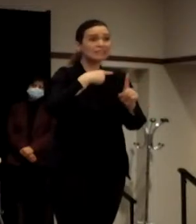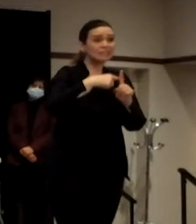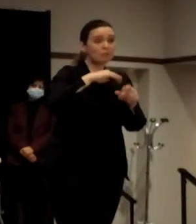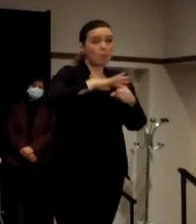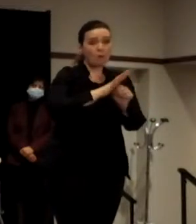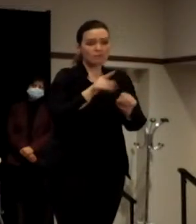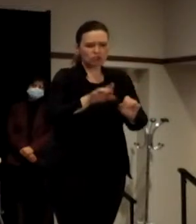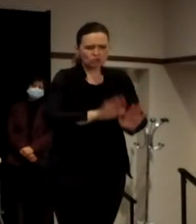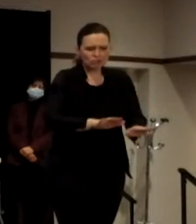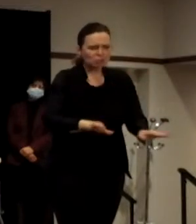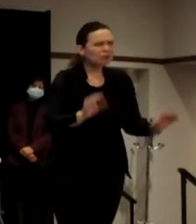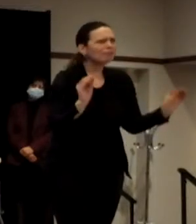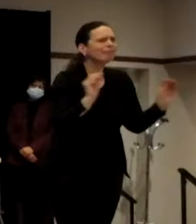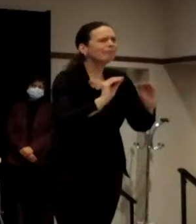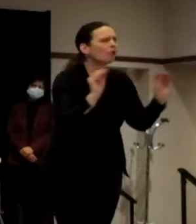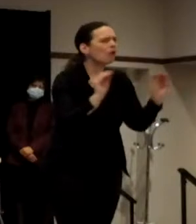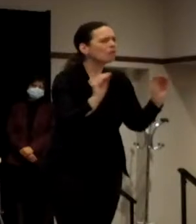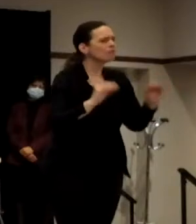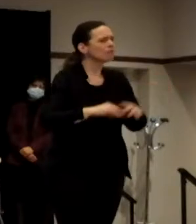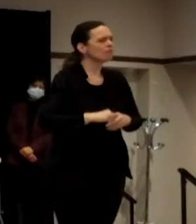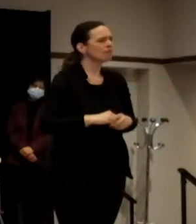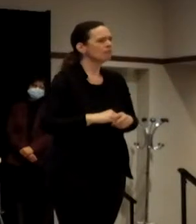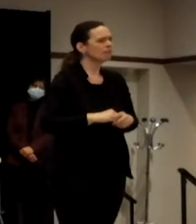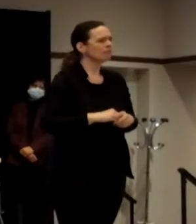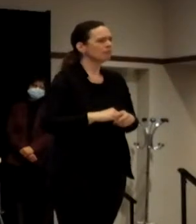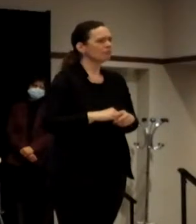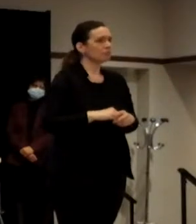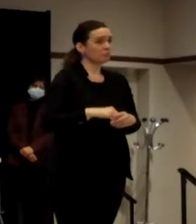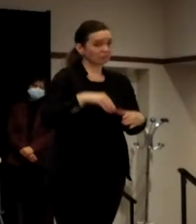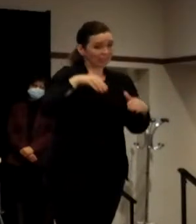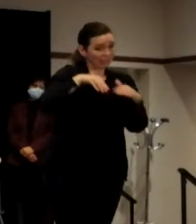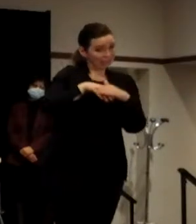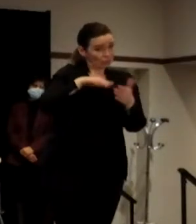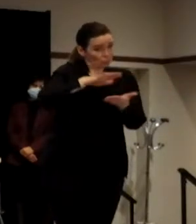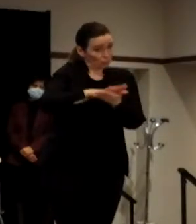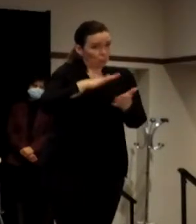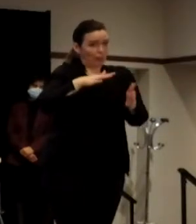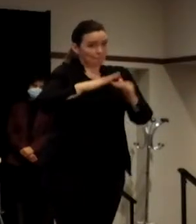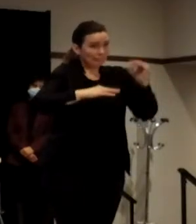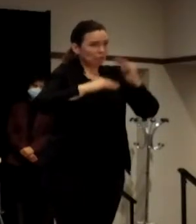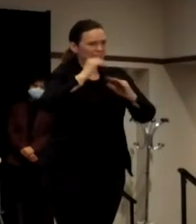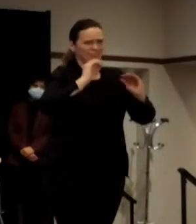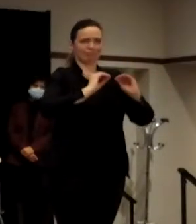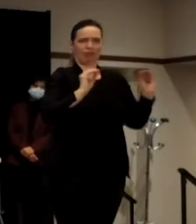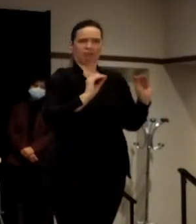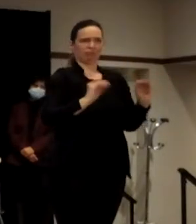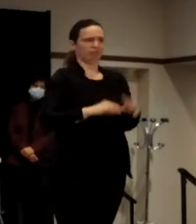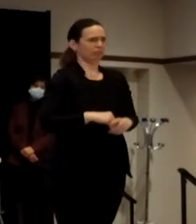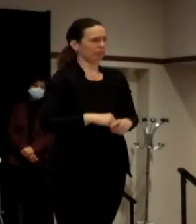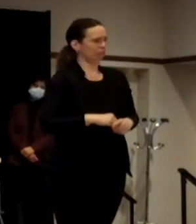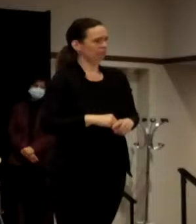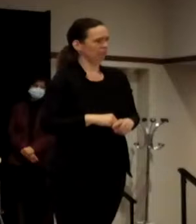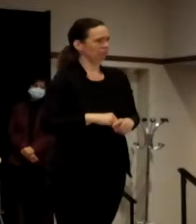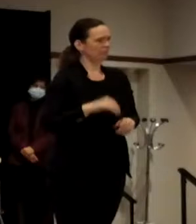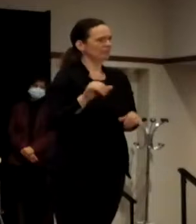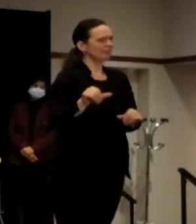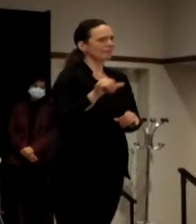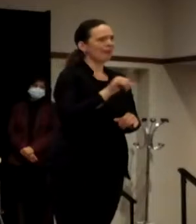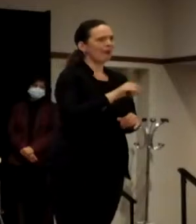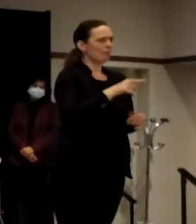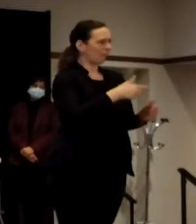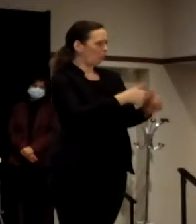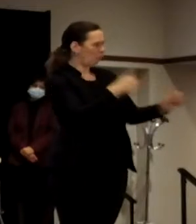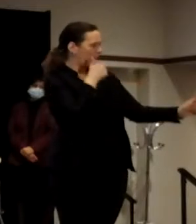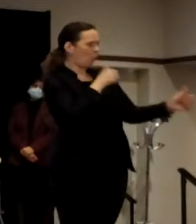COVID-19 with in-person learning over remote learning. They're the same. So what does that tell you?